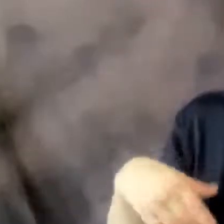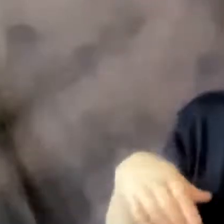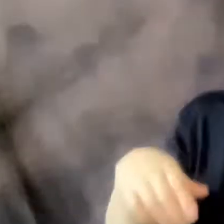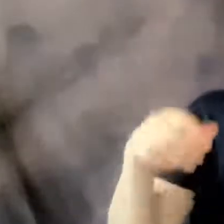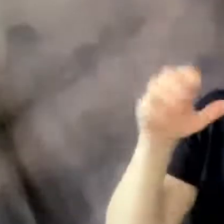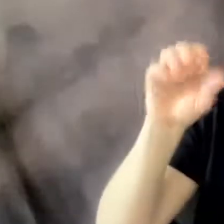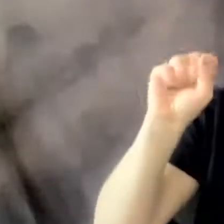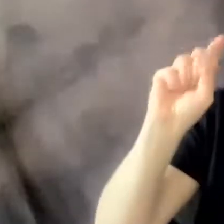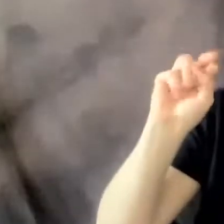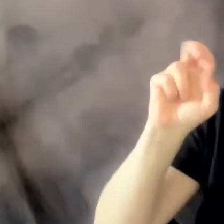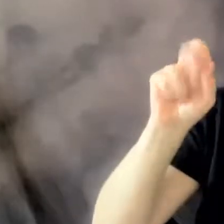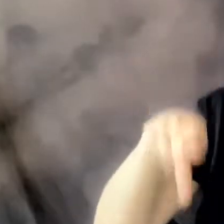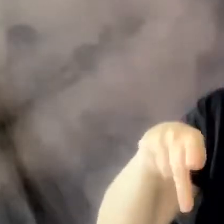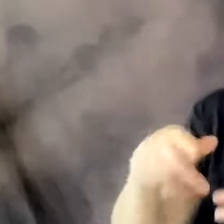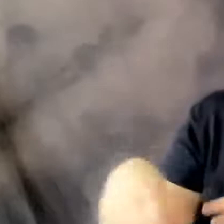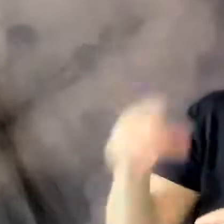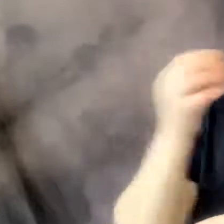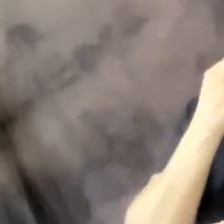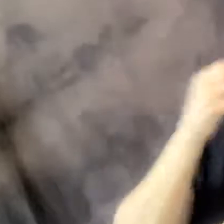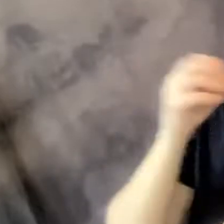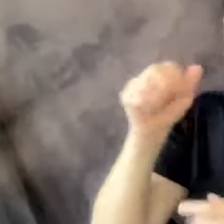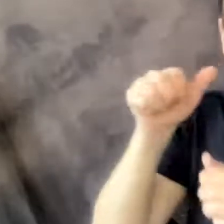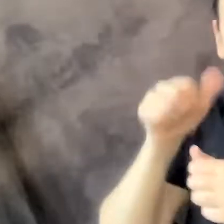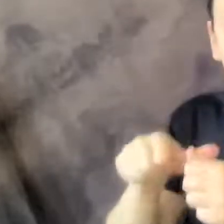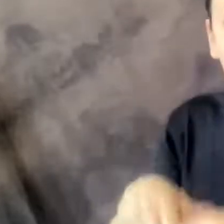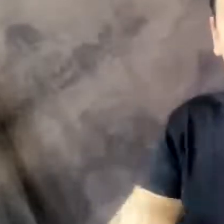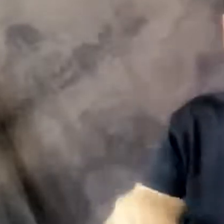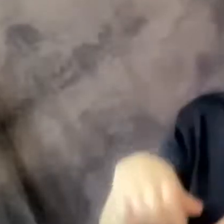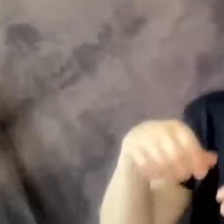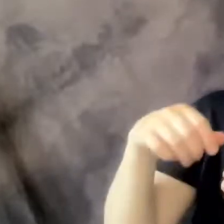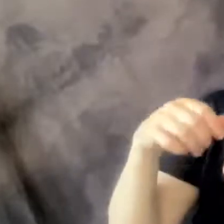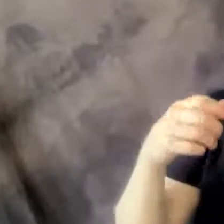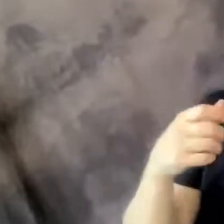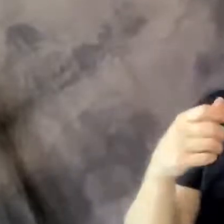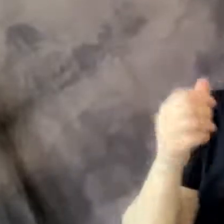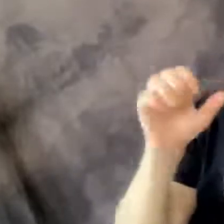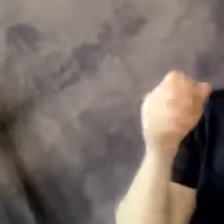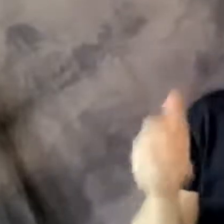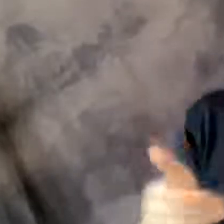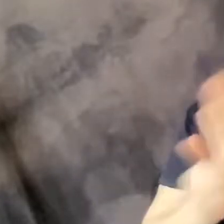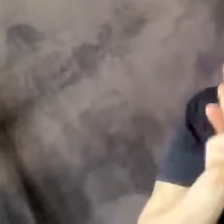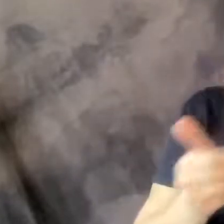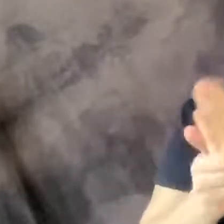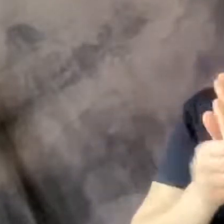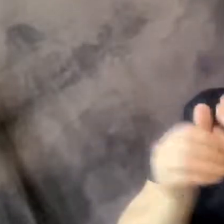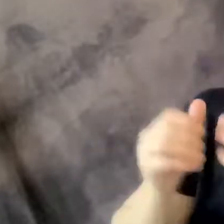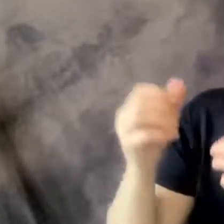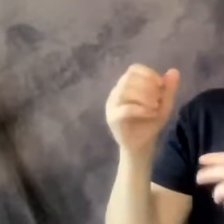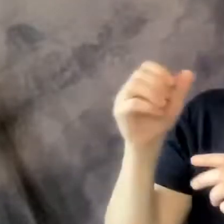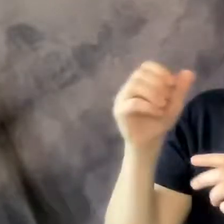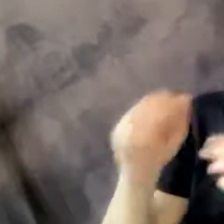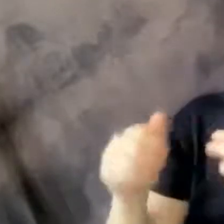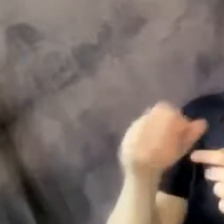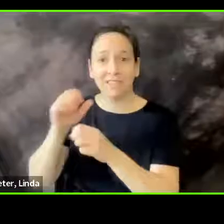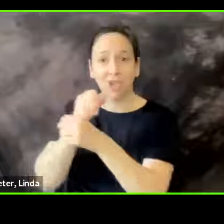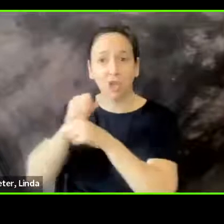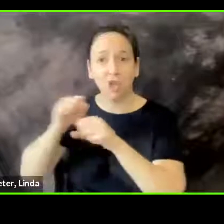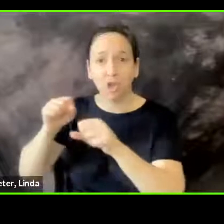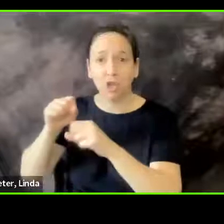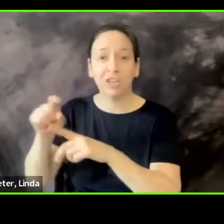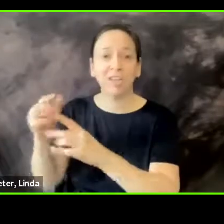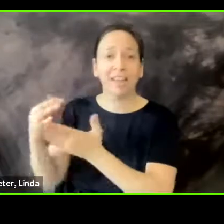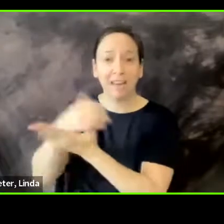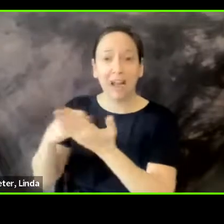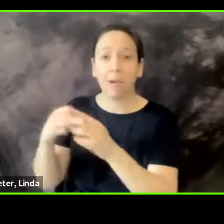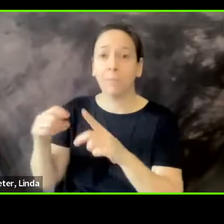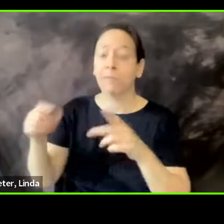stamps, Medicaid long-term services and supports, supplemental security income, and the list goes on. In our work at